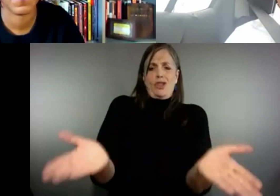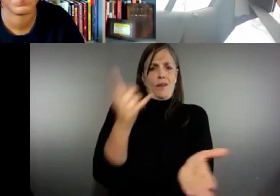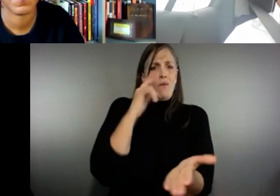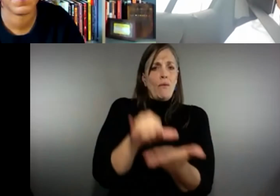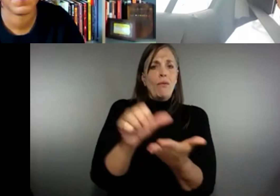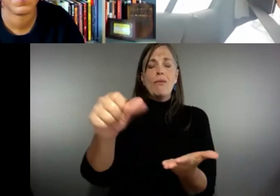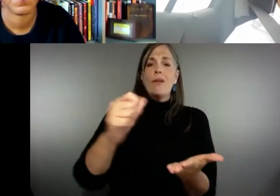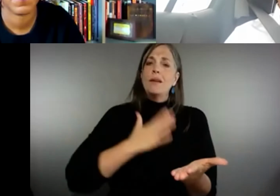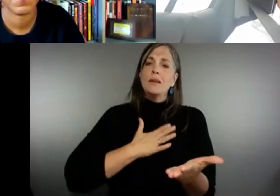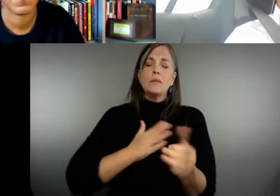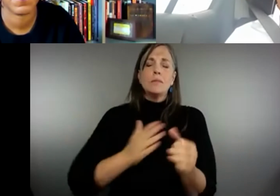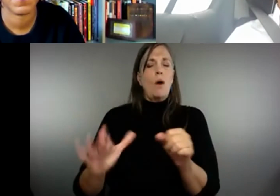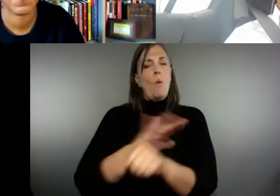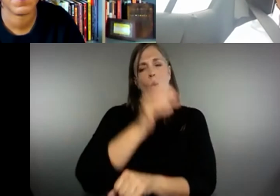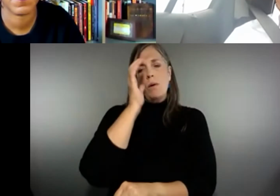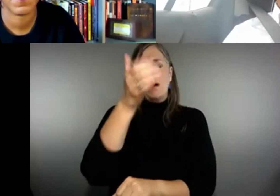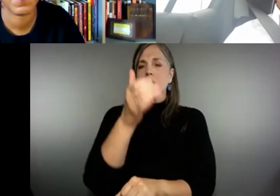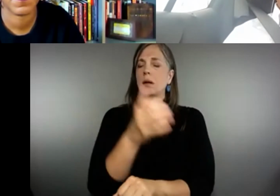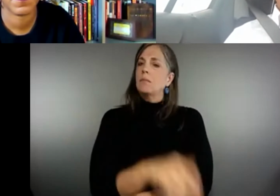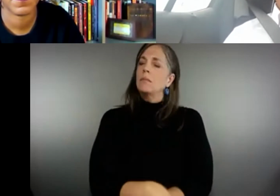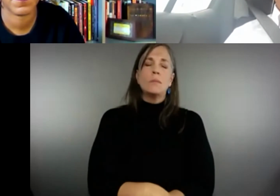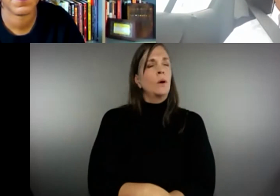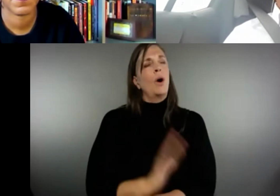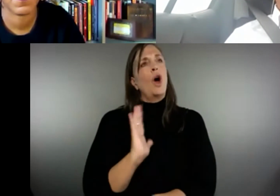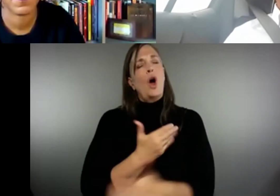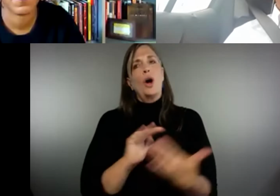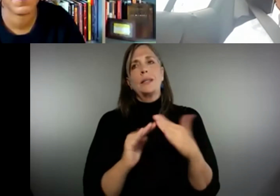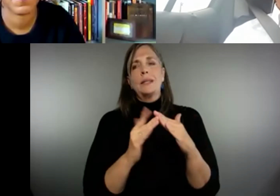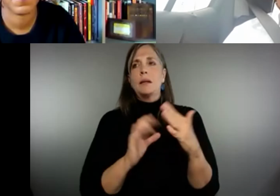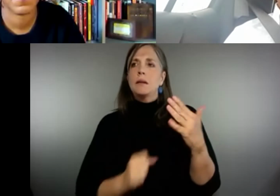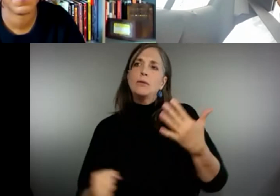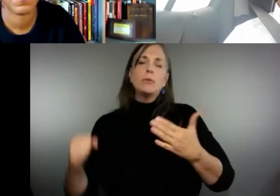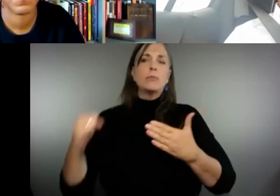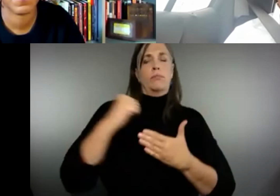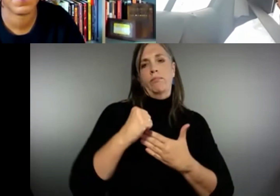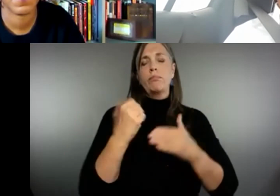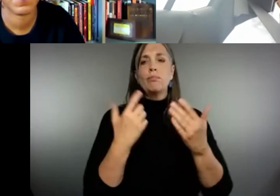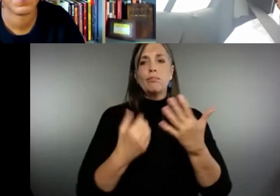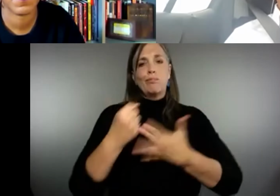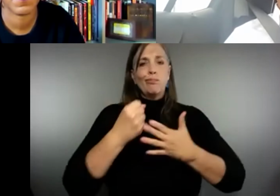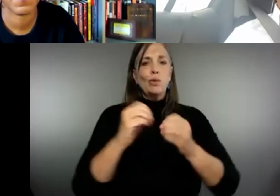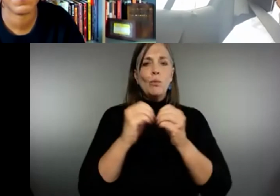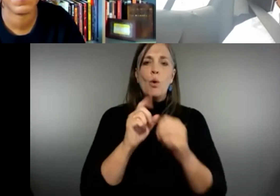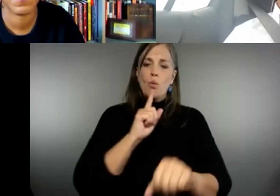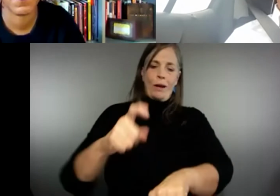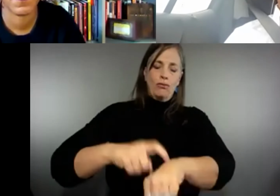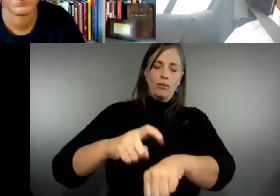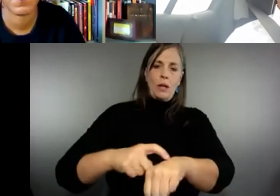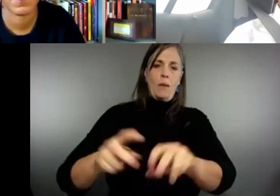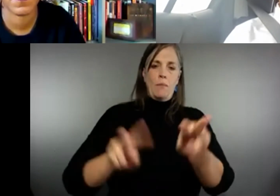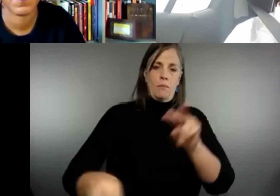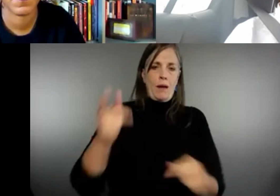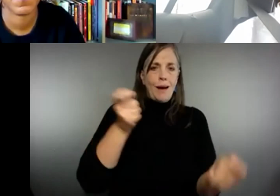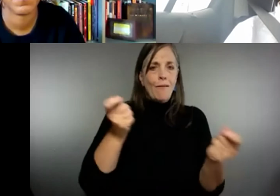is is my whole concept of placing our city in a real-time governing model so that we can take the guesswork out of that